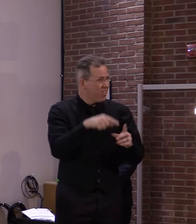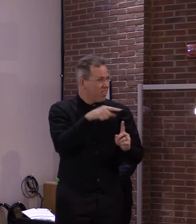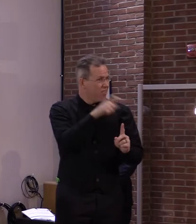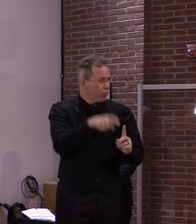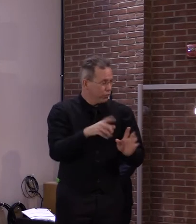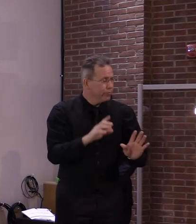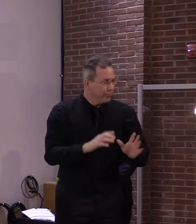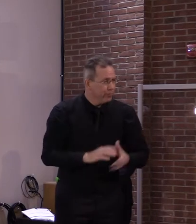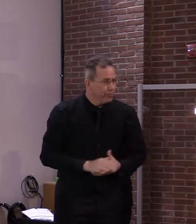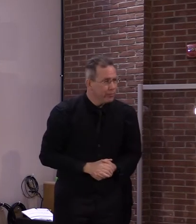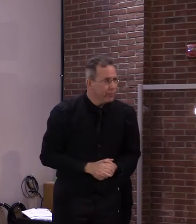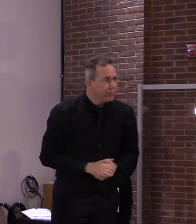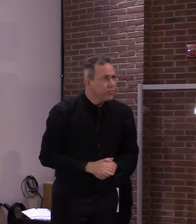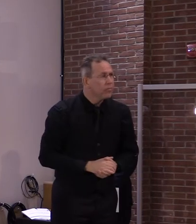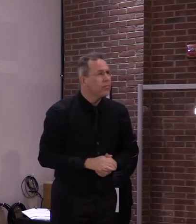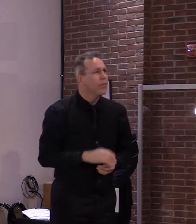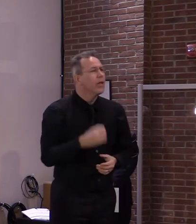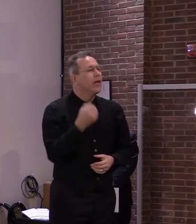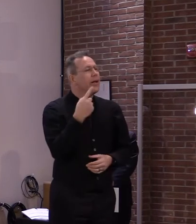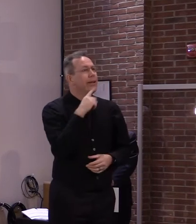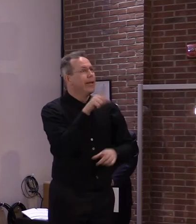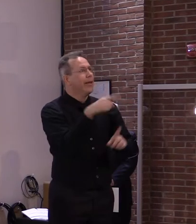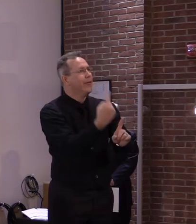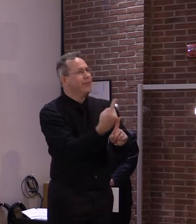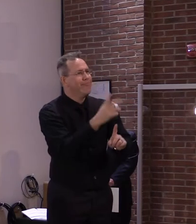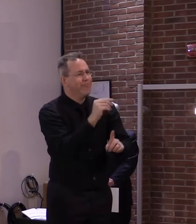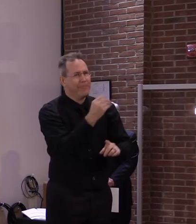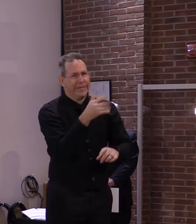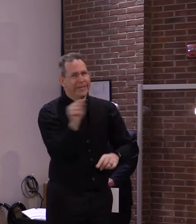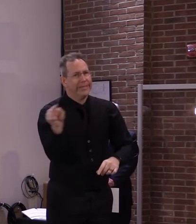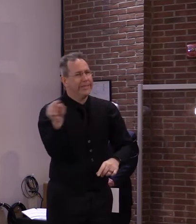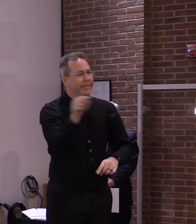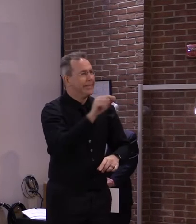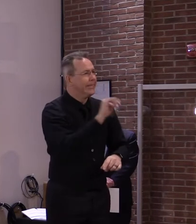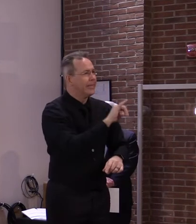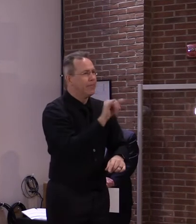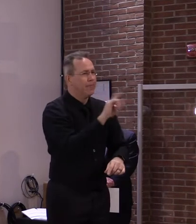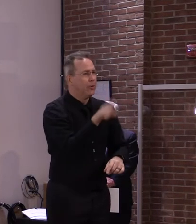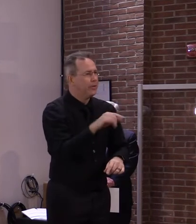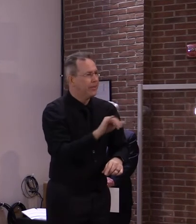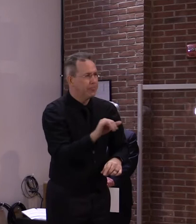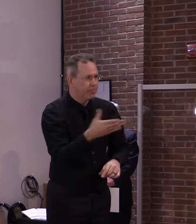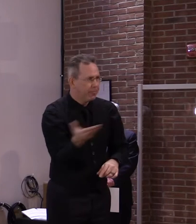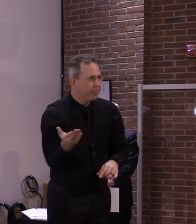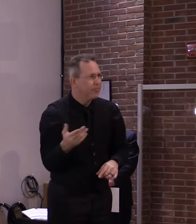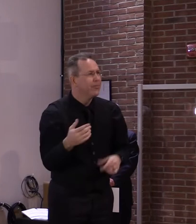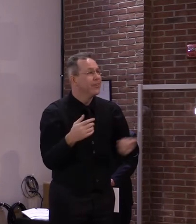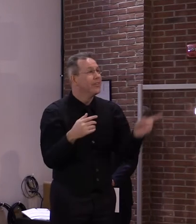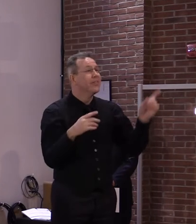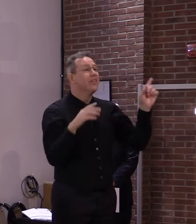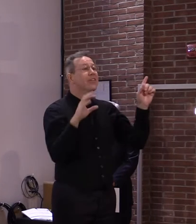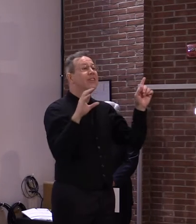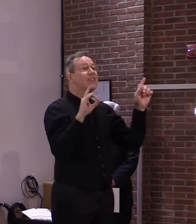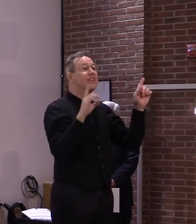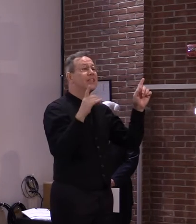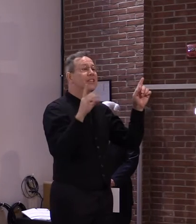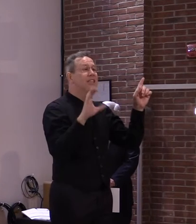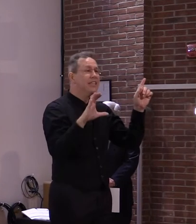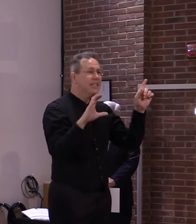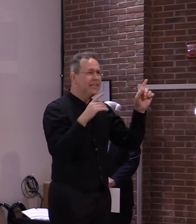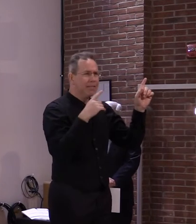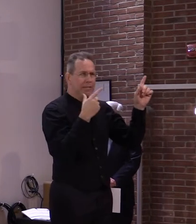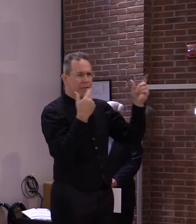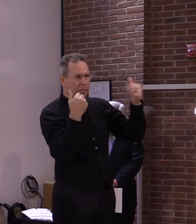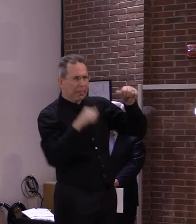centers for disease control in atlanta as well currently there's only one state that i'm aware